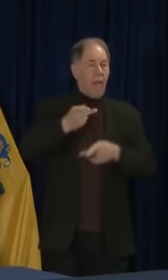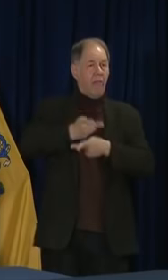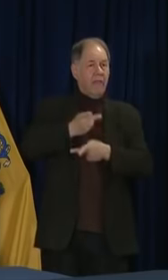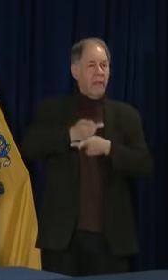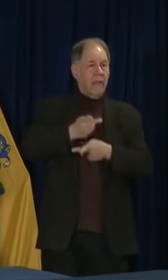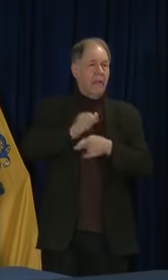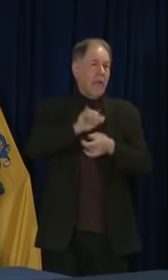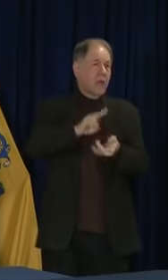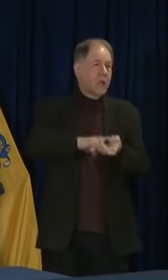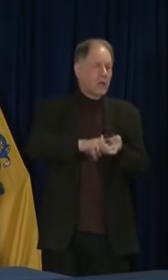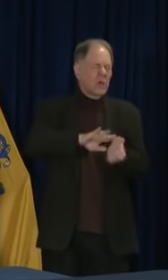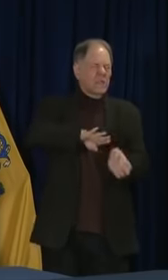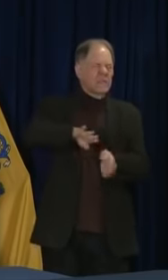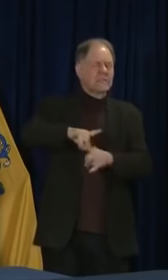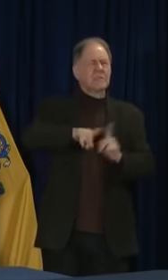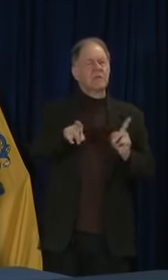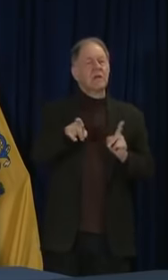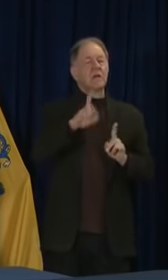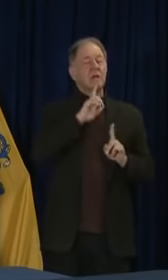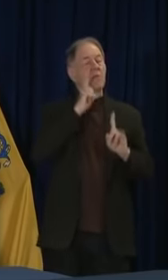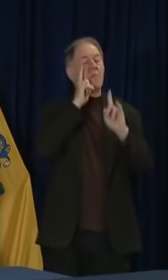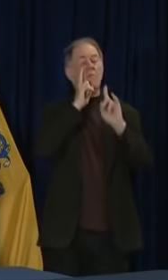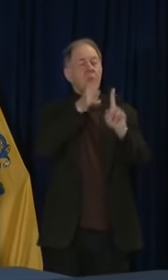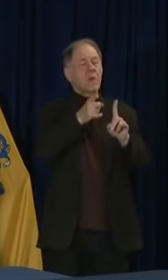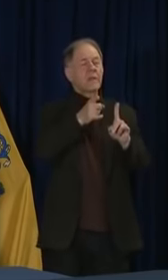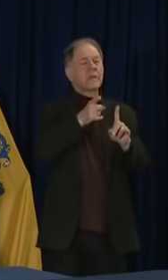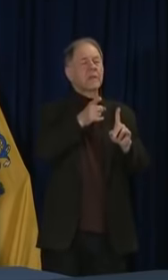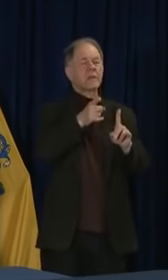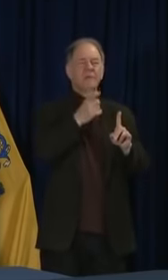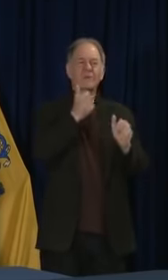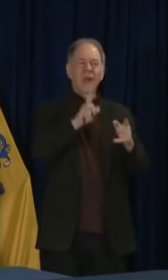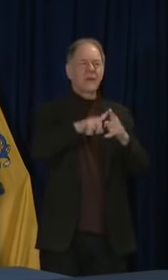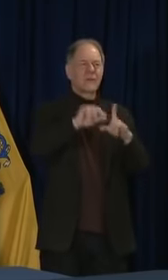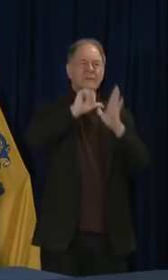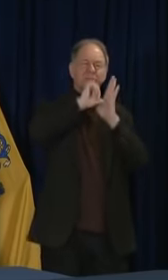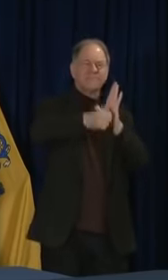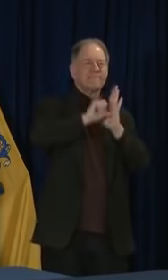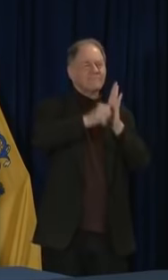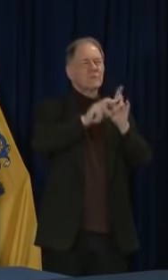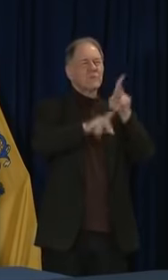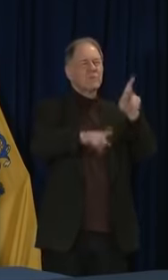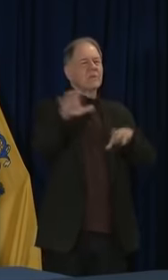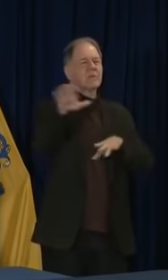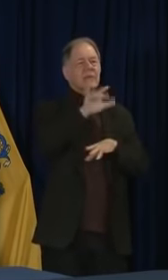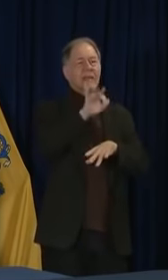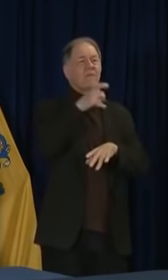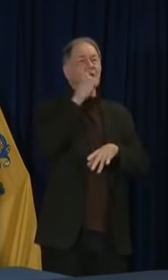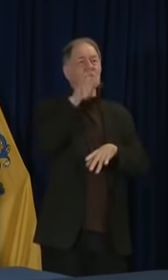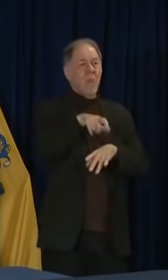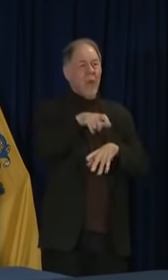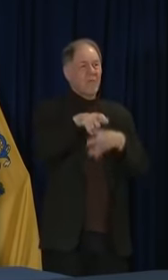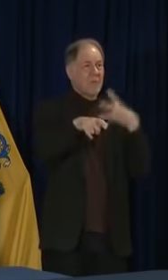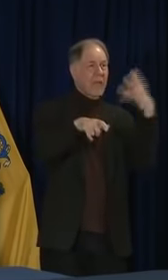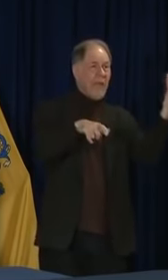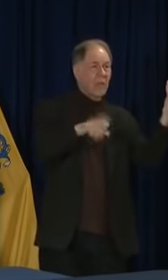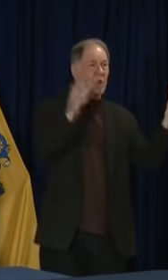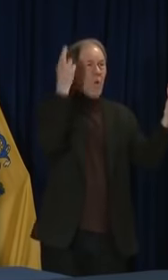essential. But we basically are saying as loudly and clearly, unless you need to be out, we want you to be at home.